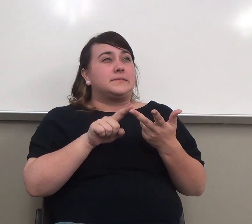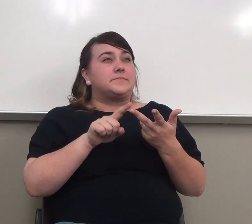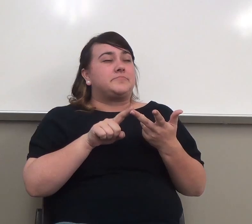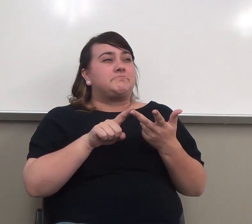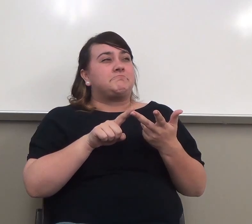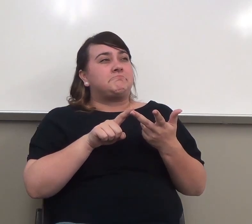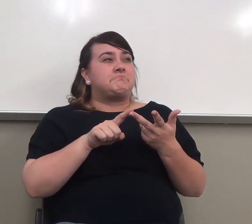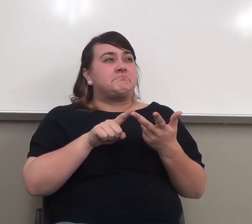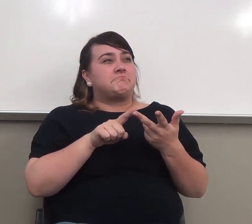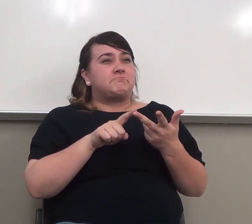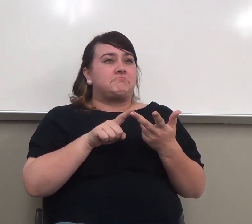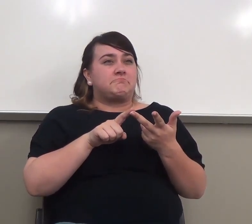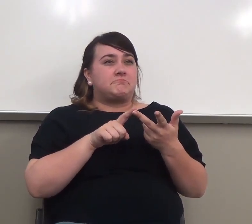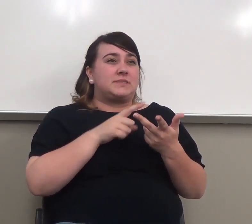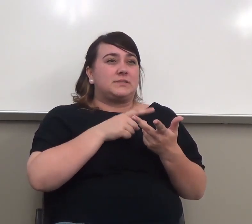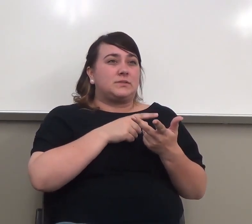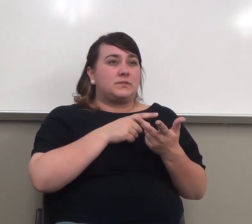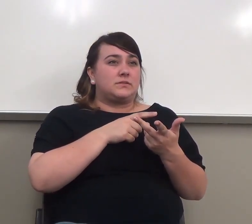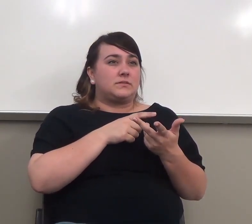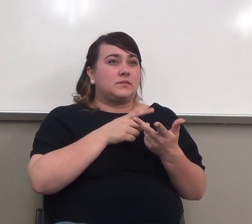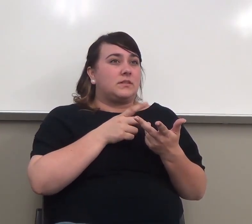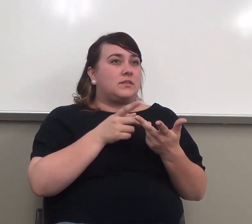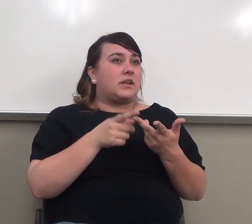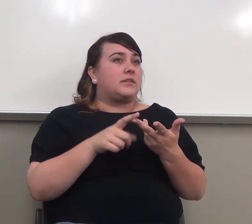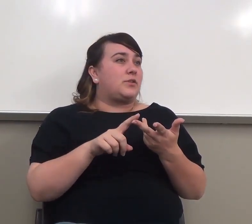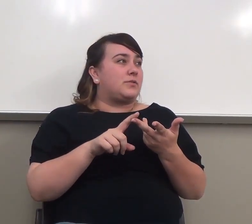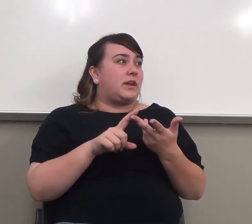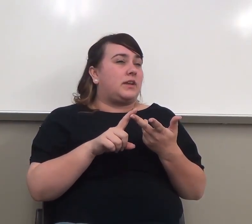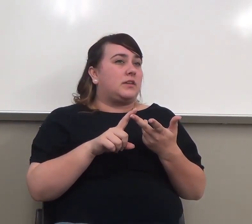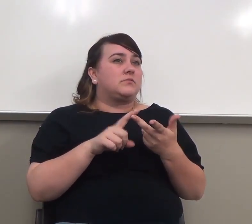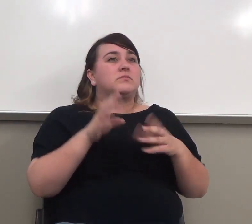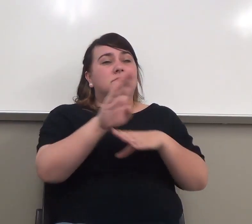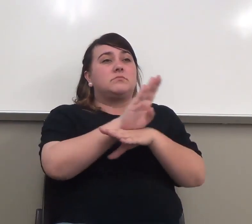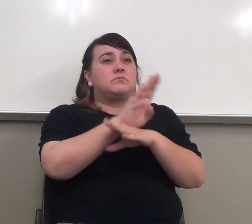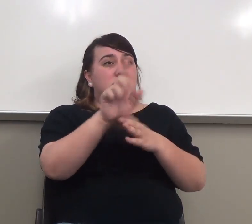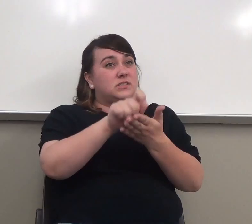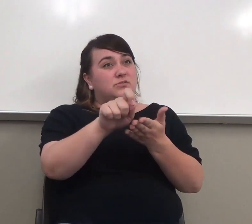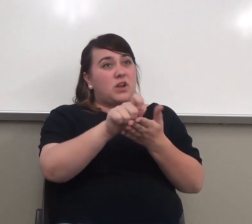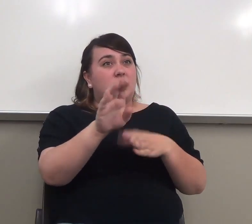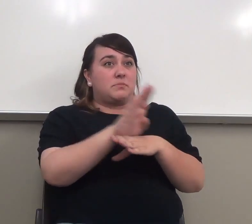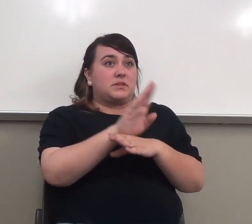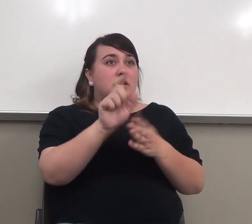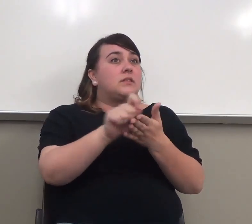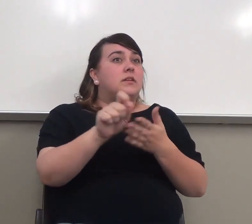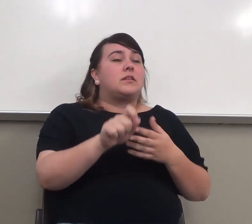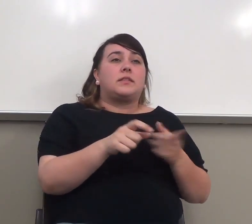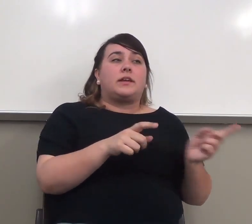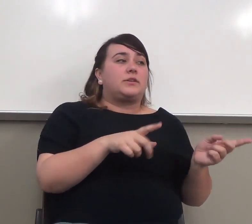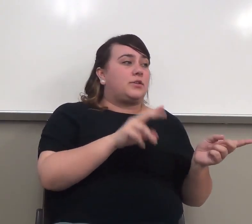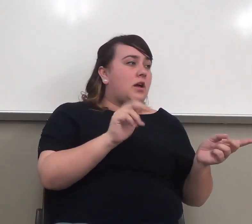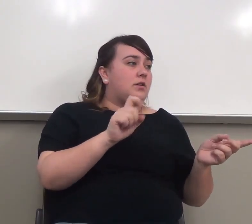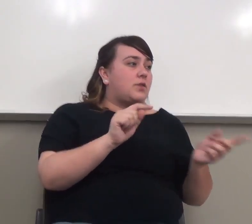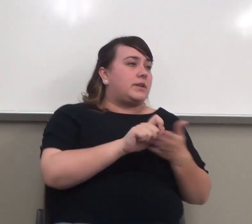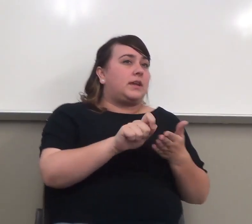kinds of writing, even a grocery list, into one of these categories. The other type would probably